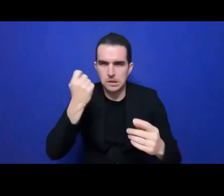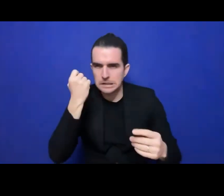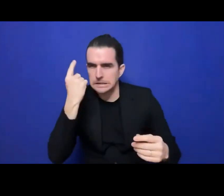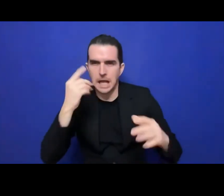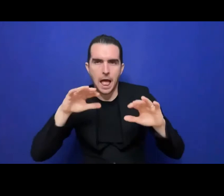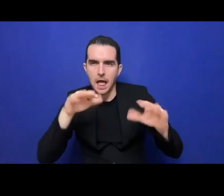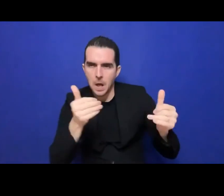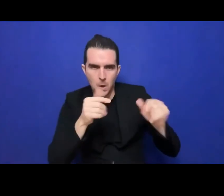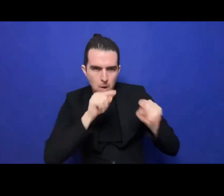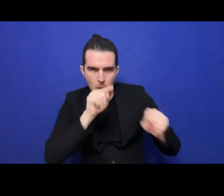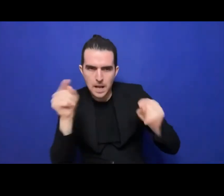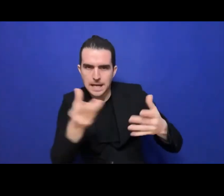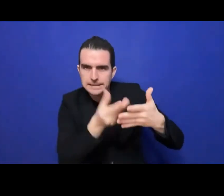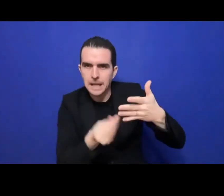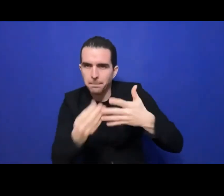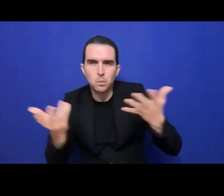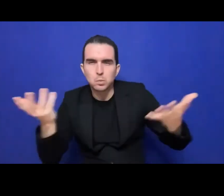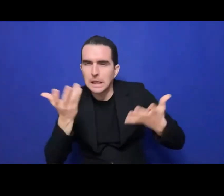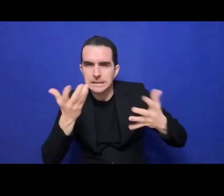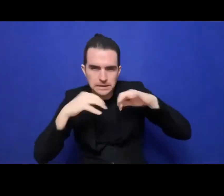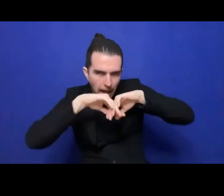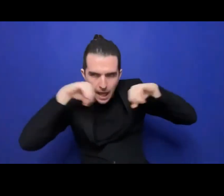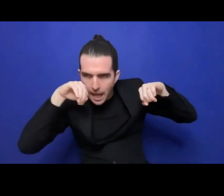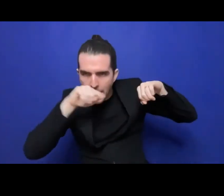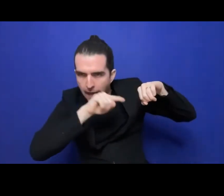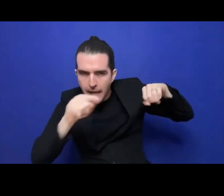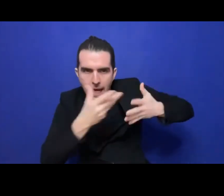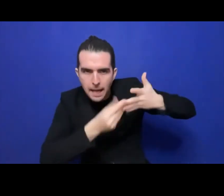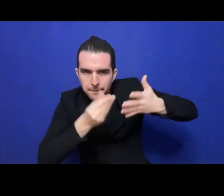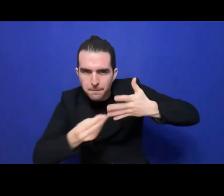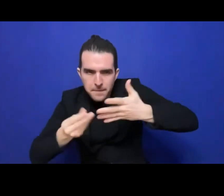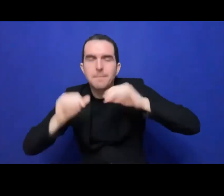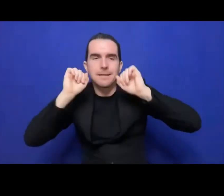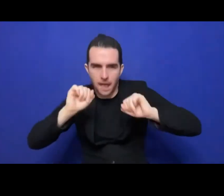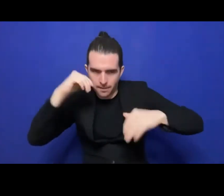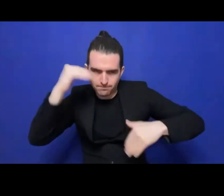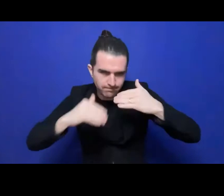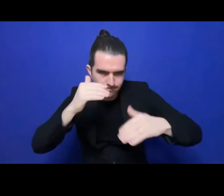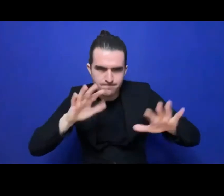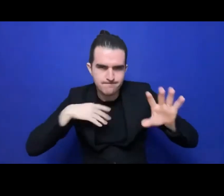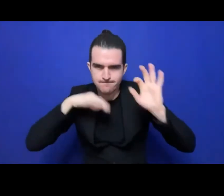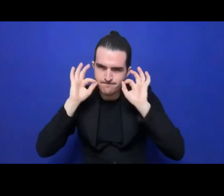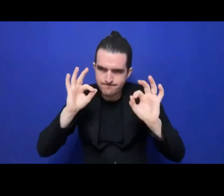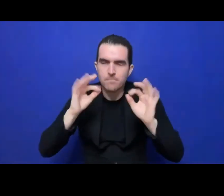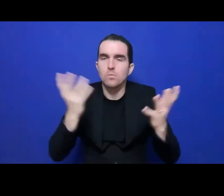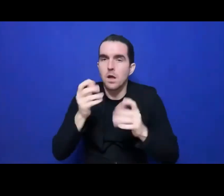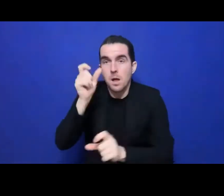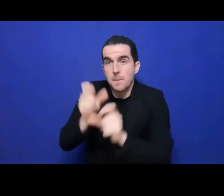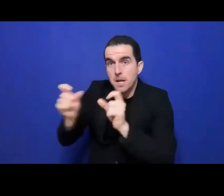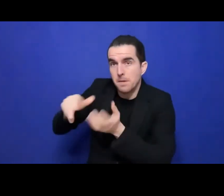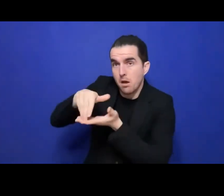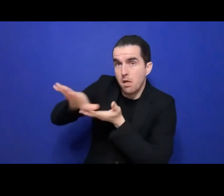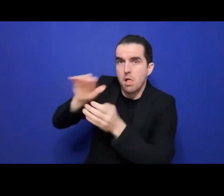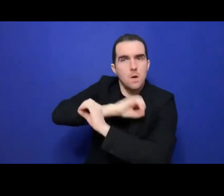our fantastic panelists today to reflect on the barriers and the opportunities for civil society